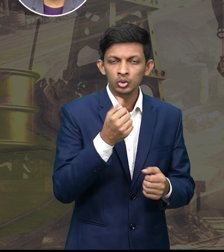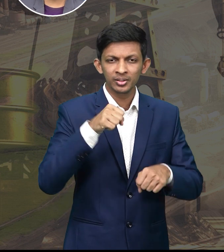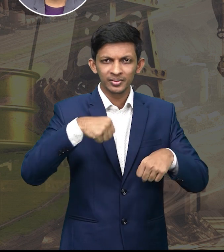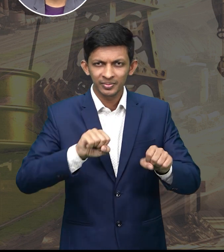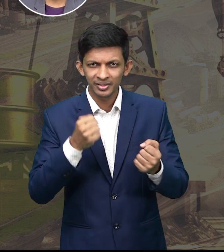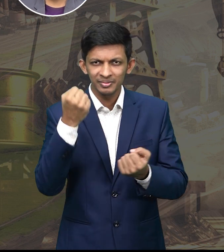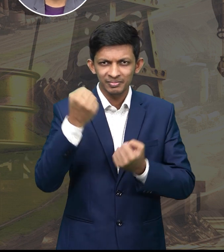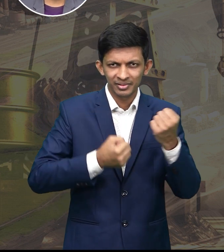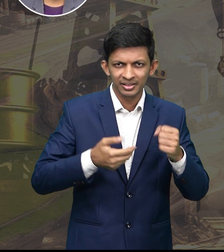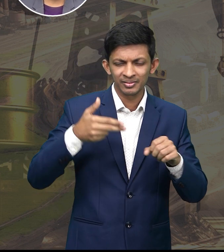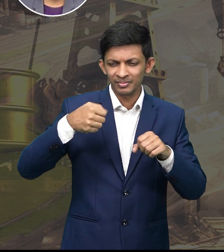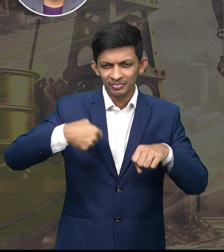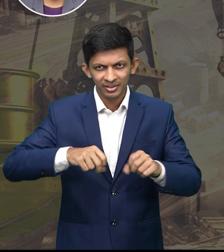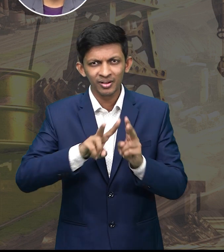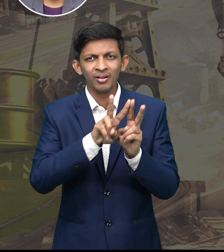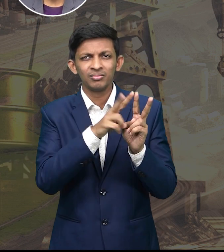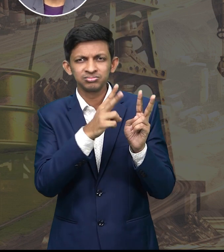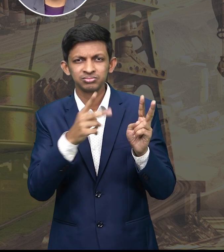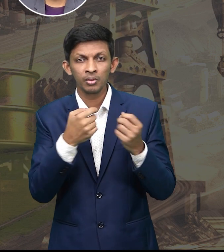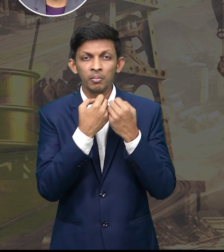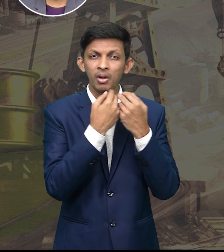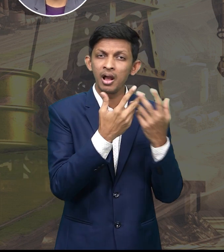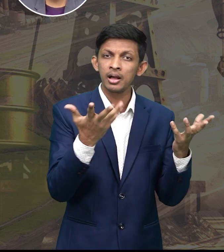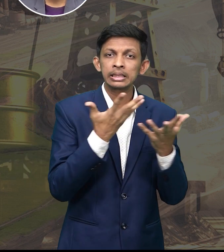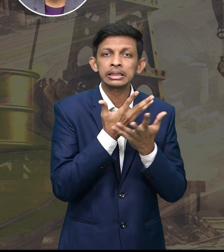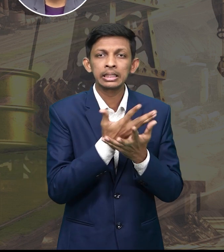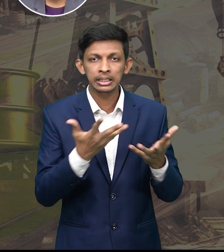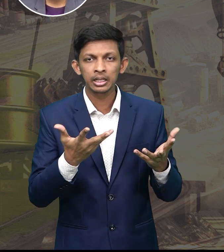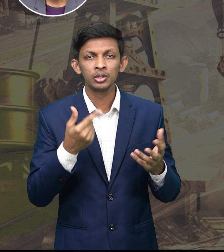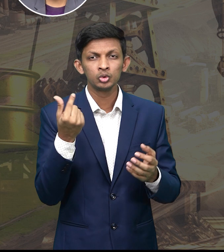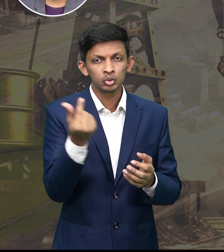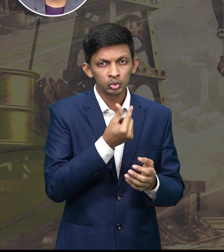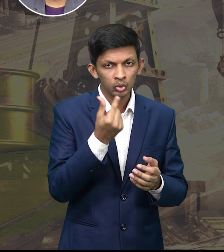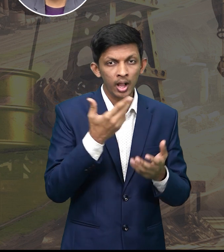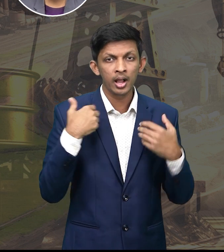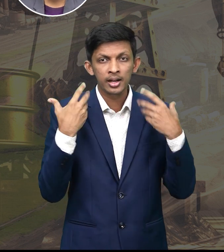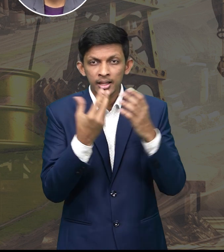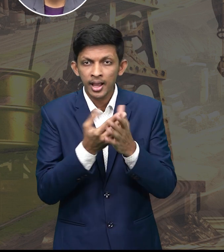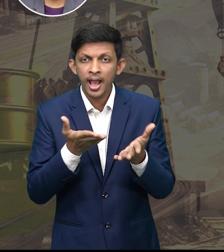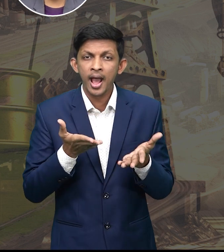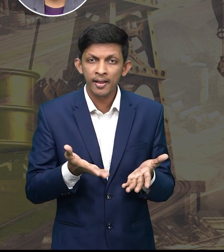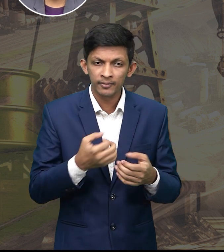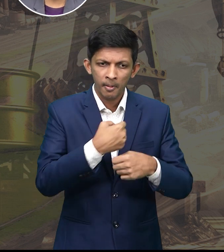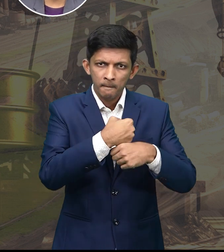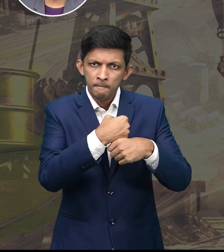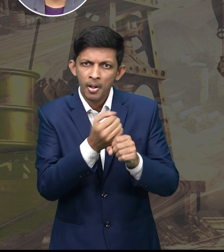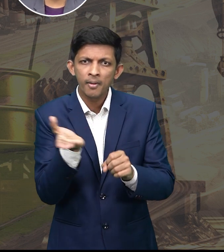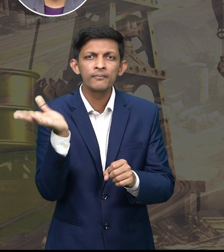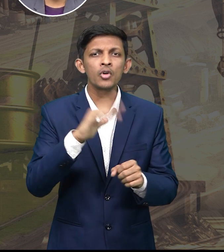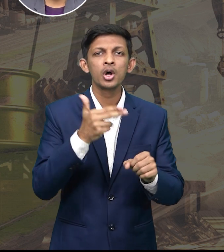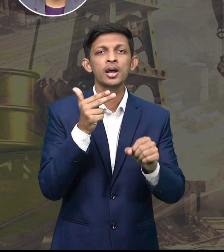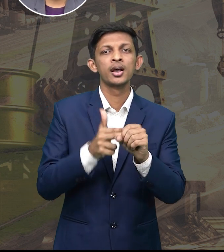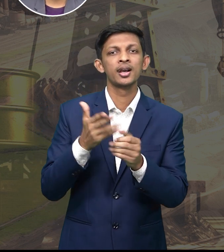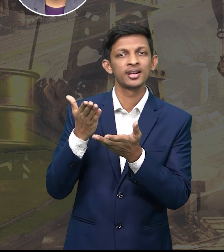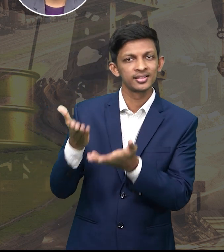its use in vehicles, many of the products we use today are made from